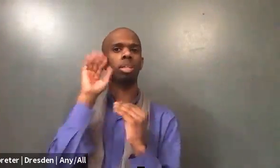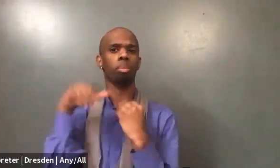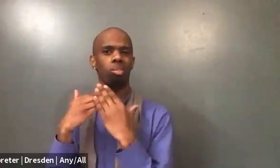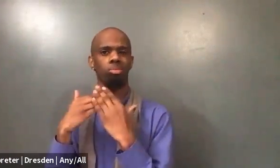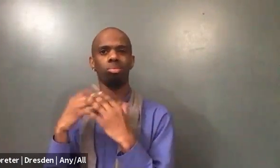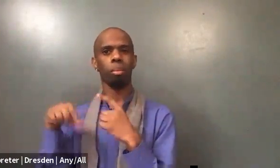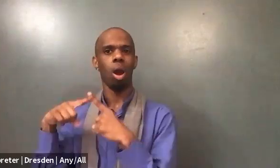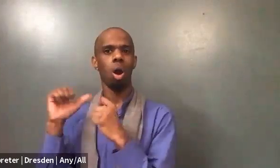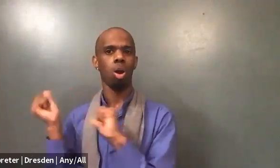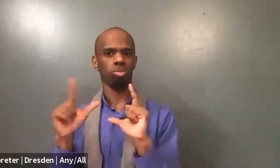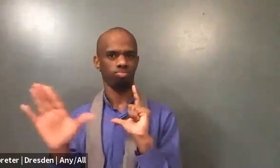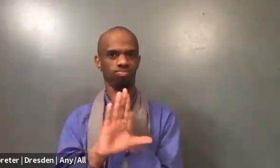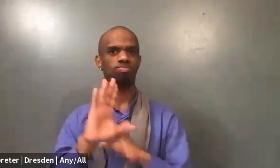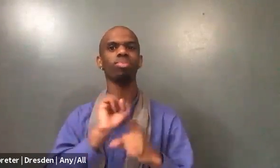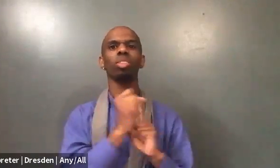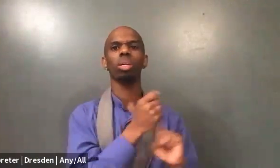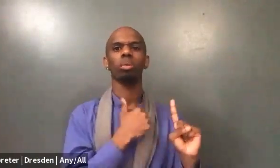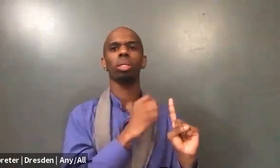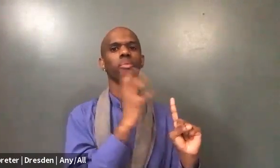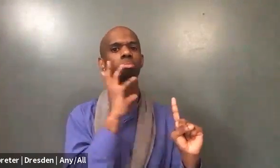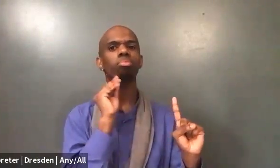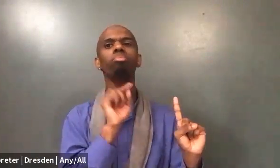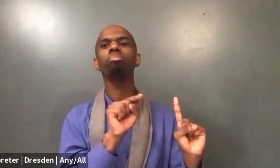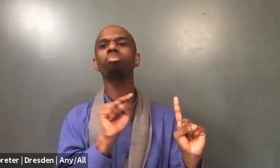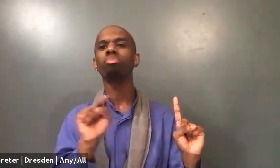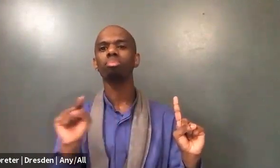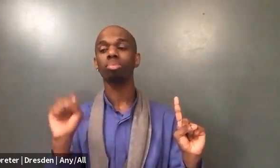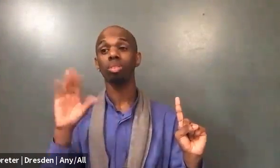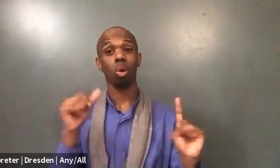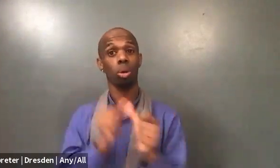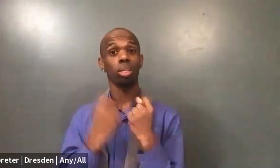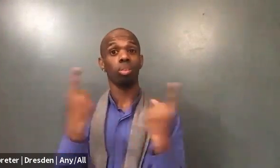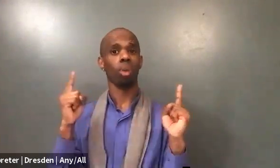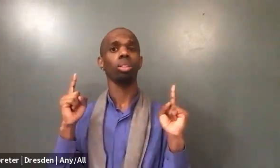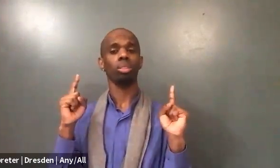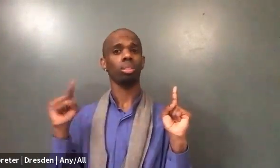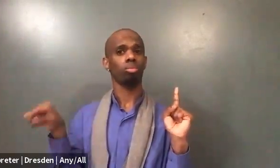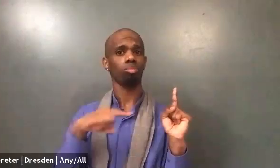all been bystanders, and,